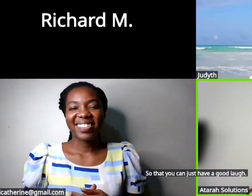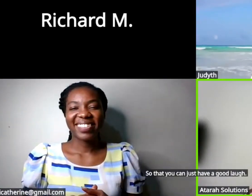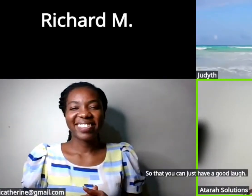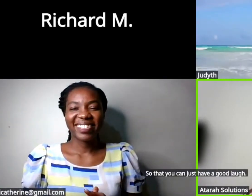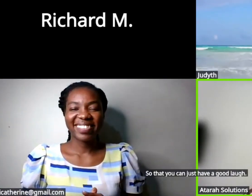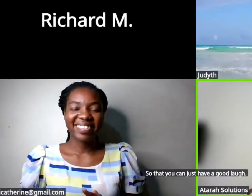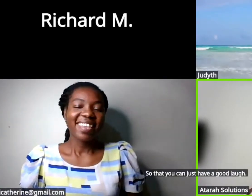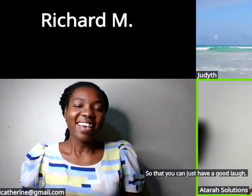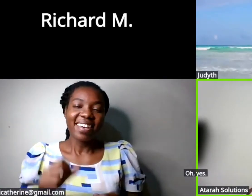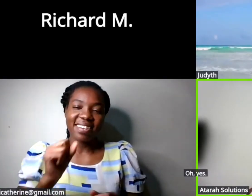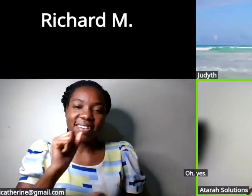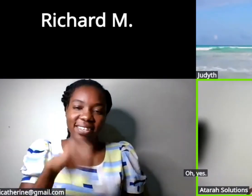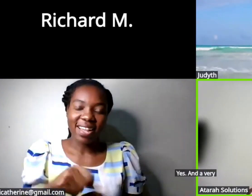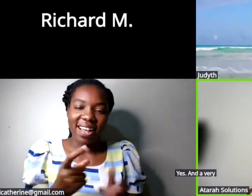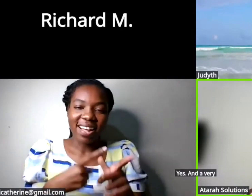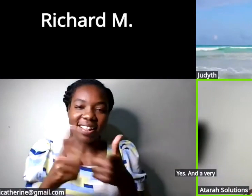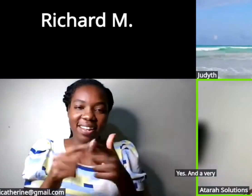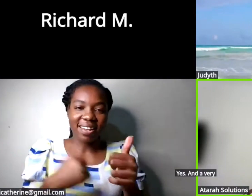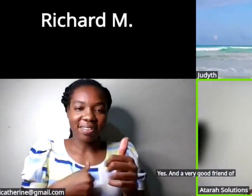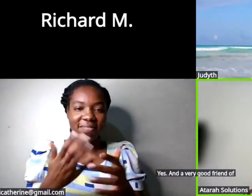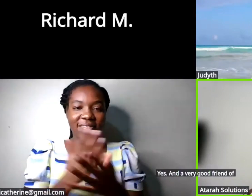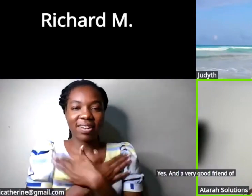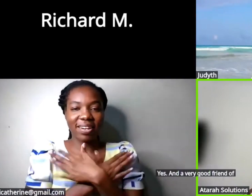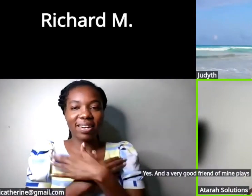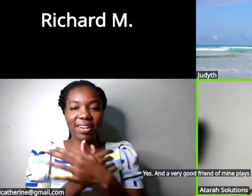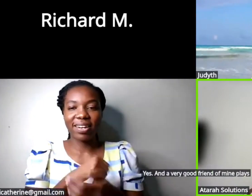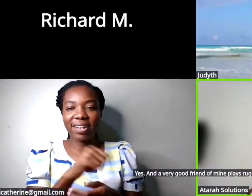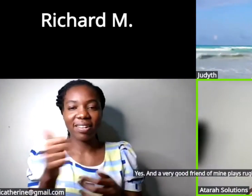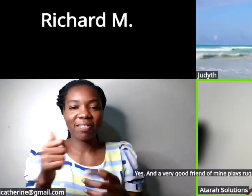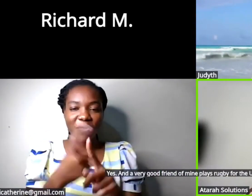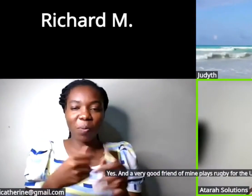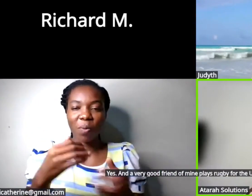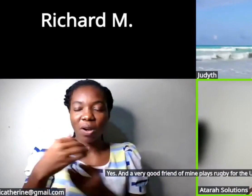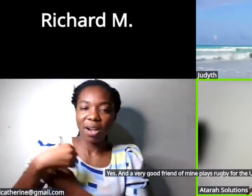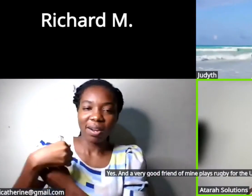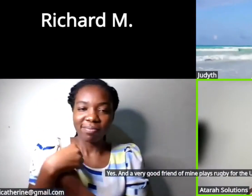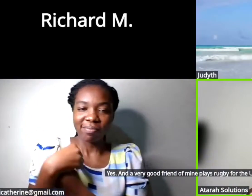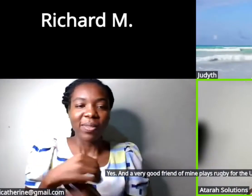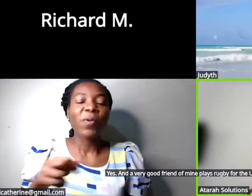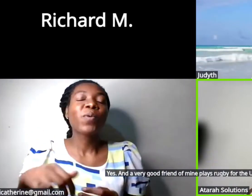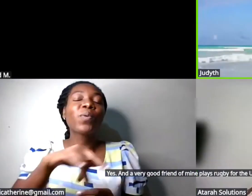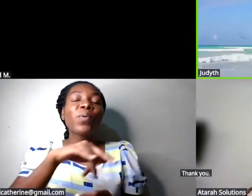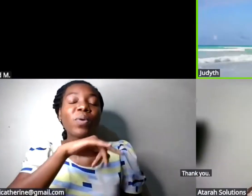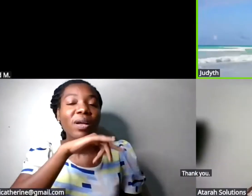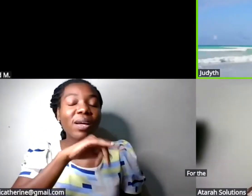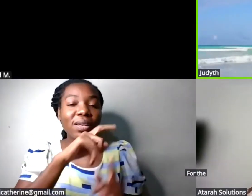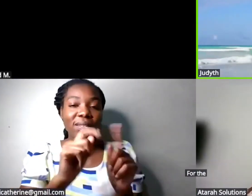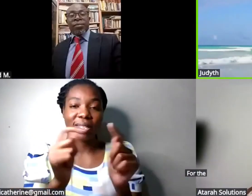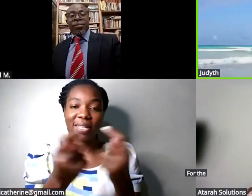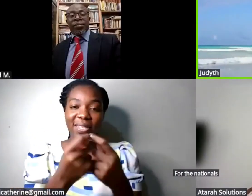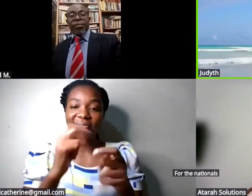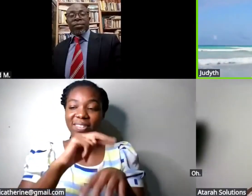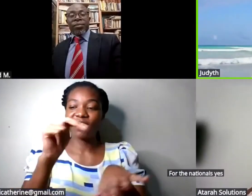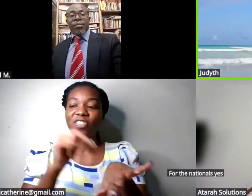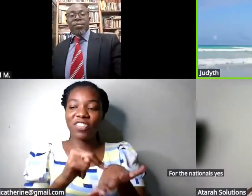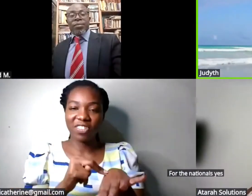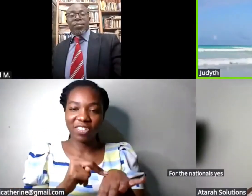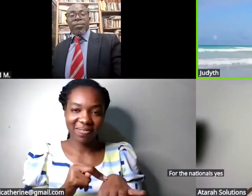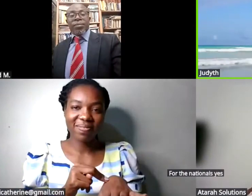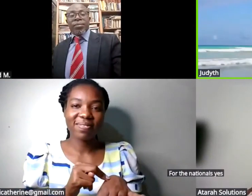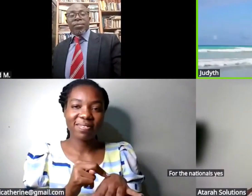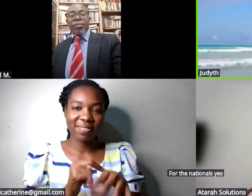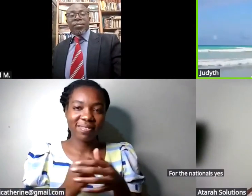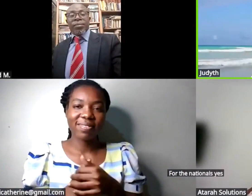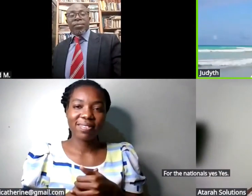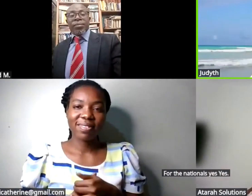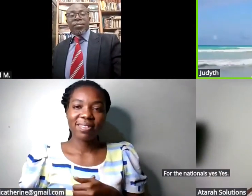Yes, and a very good friend of mine plays rugby for the Uganda team, for the nationals. Yes. We